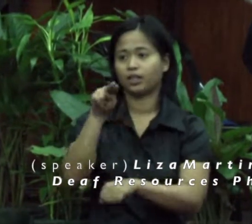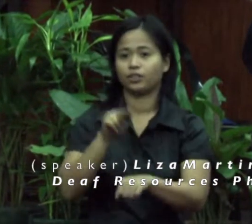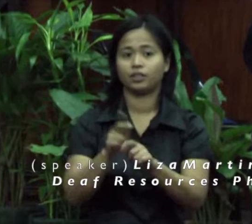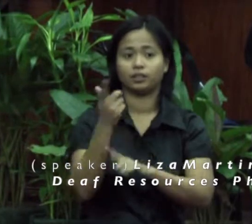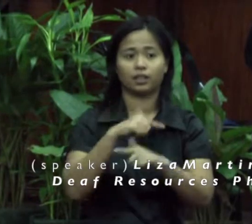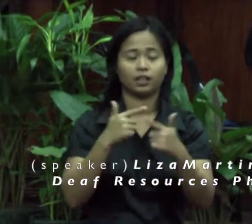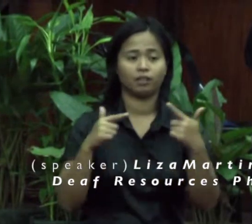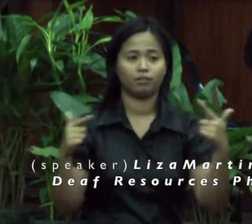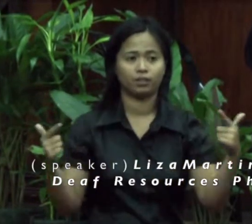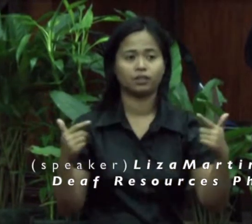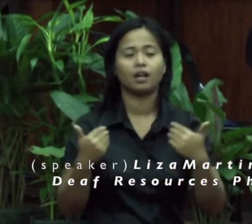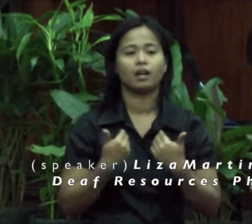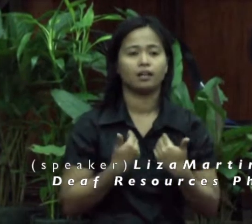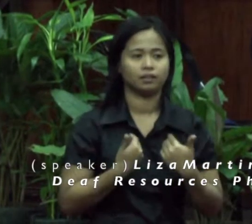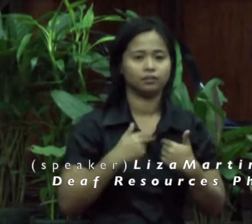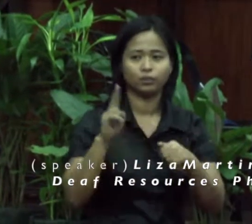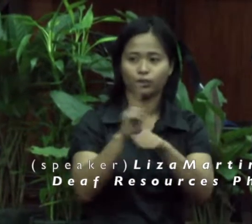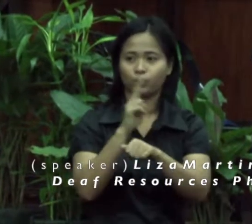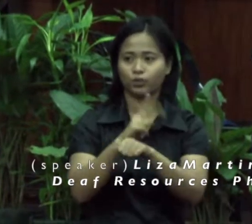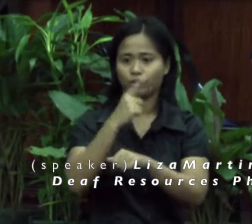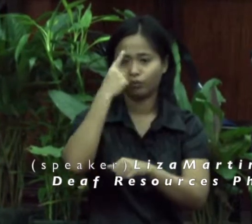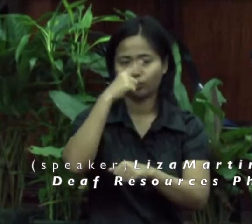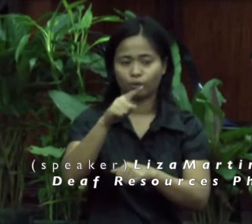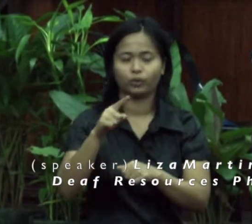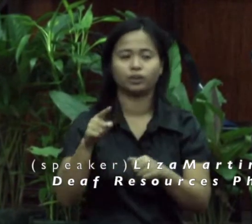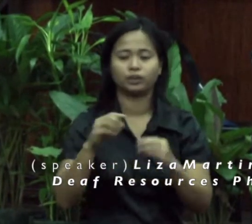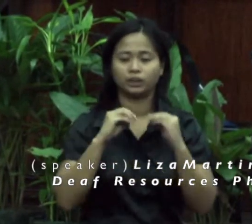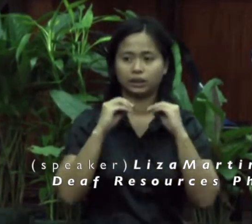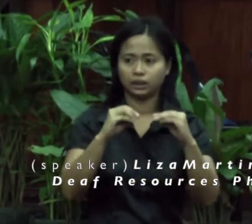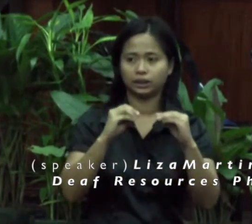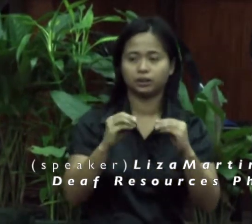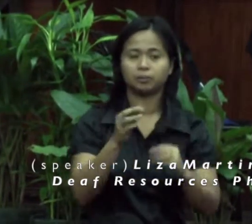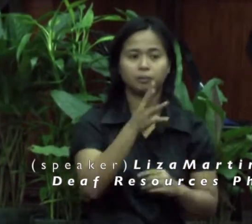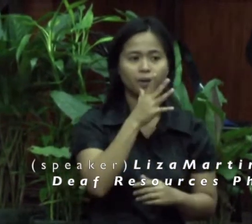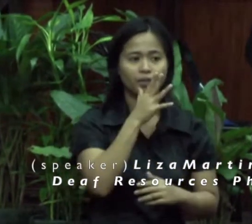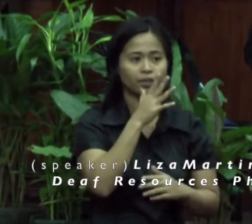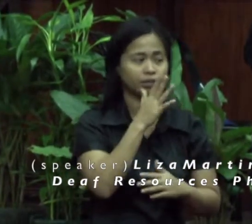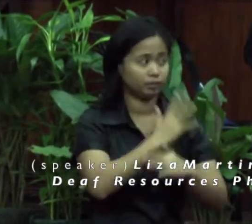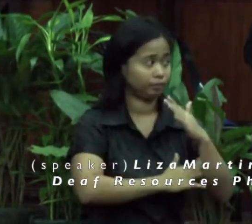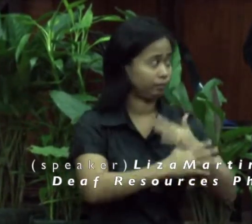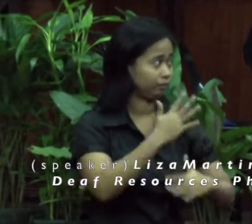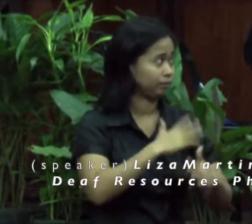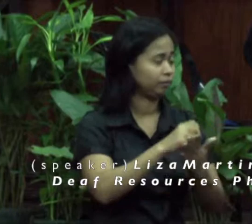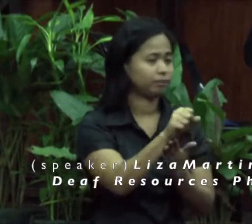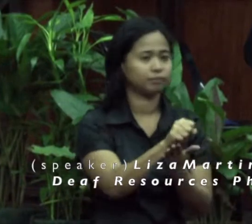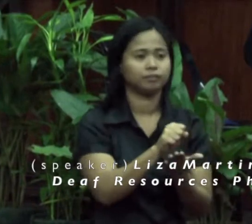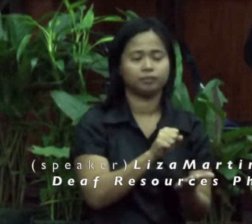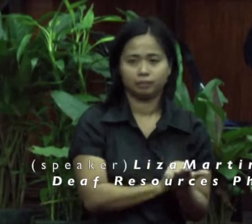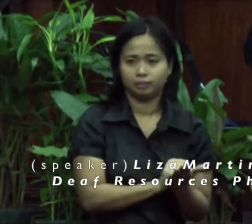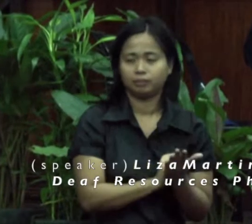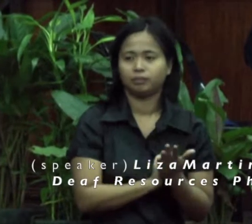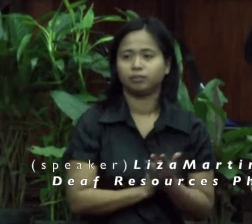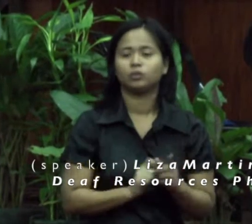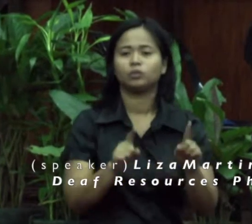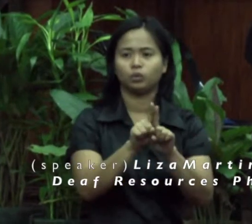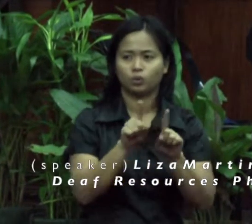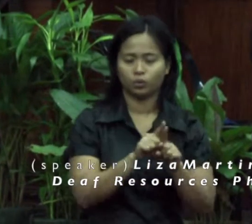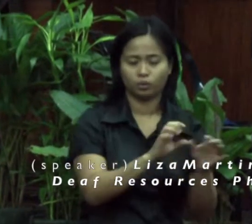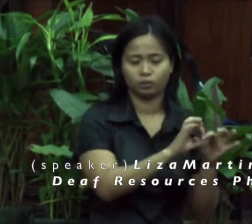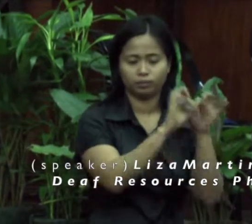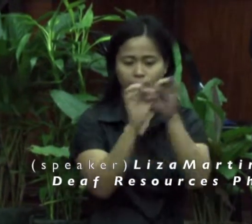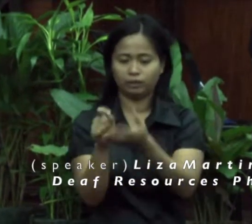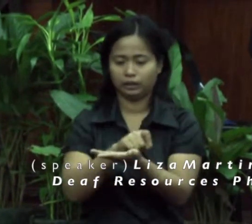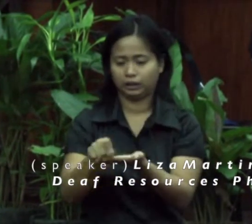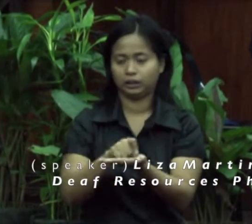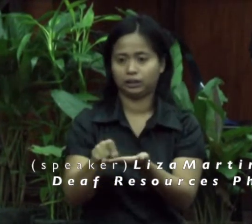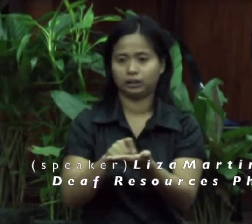is used as a medium of instruction and is also taught as a mother tongue subject. Simultaneously, the written language of the country